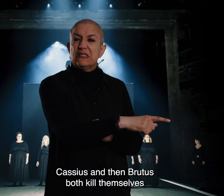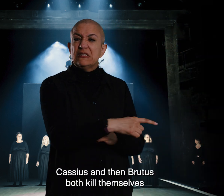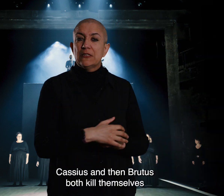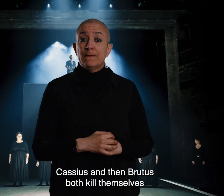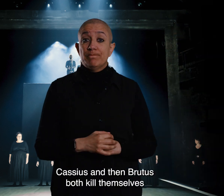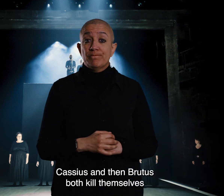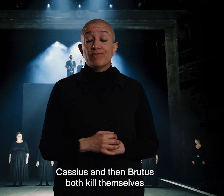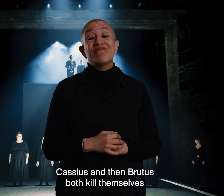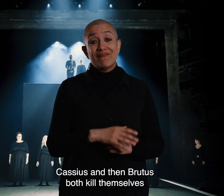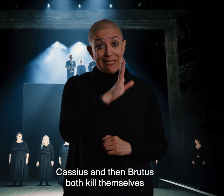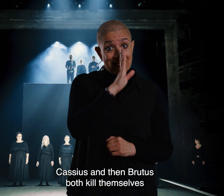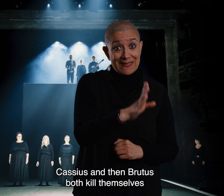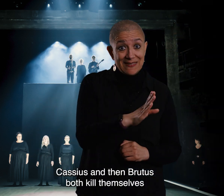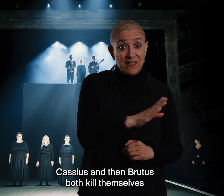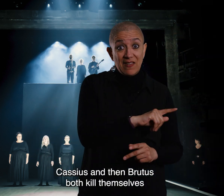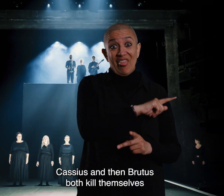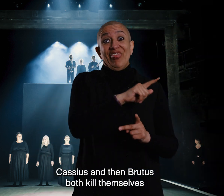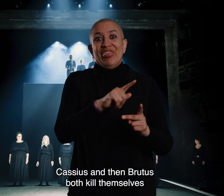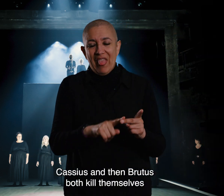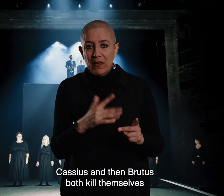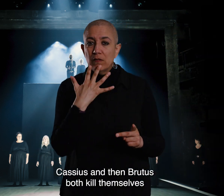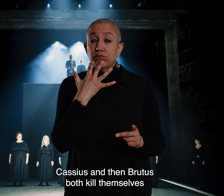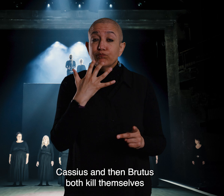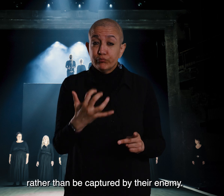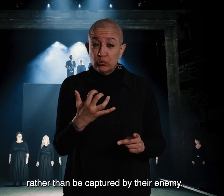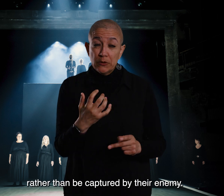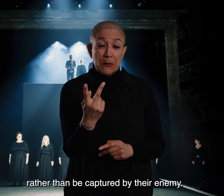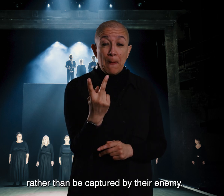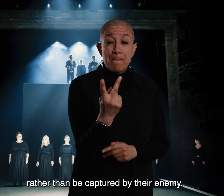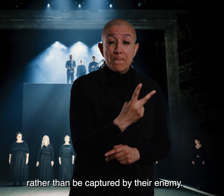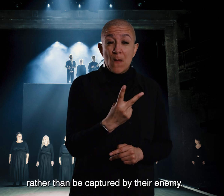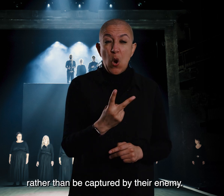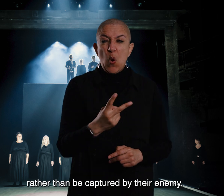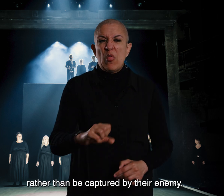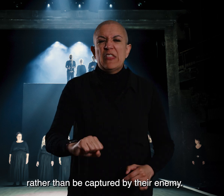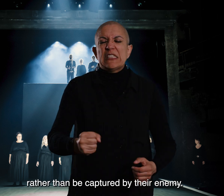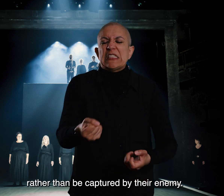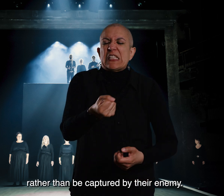Cassius and then Brutus both killed themselves rather than be captured by their enemy.